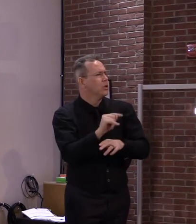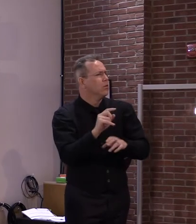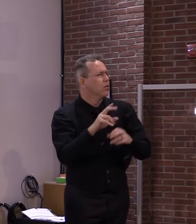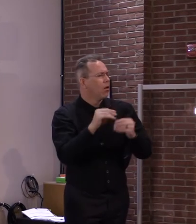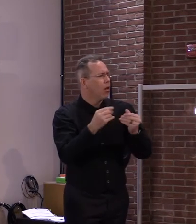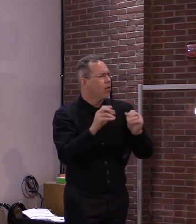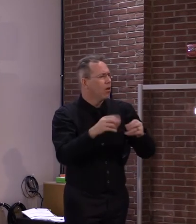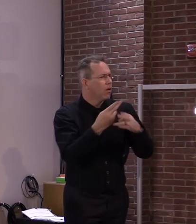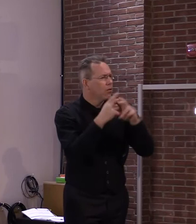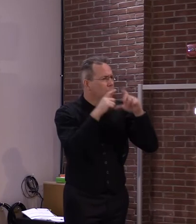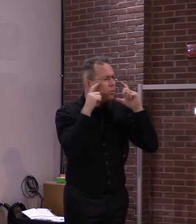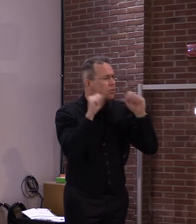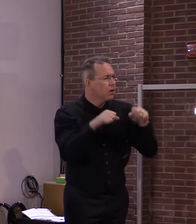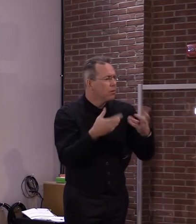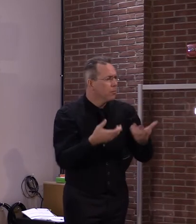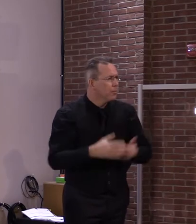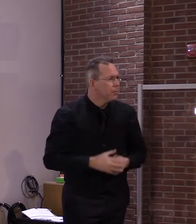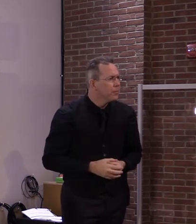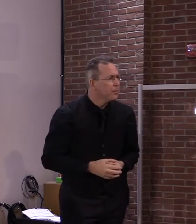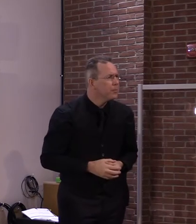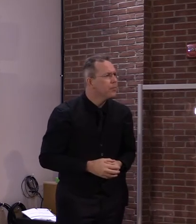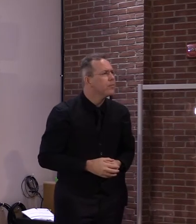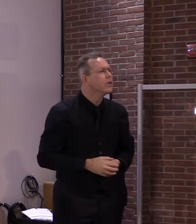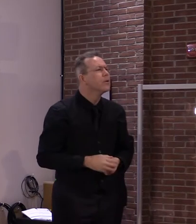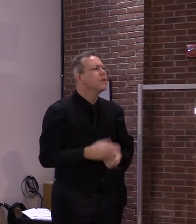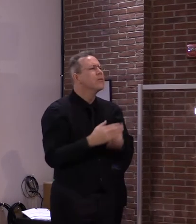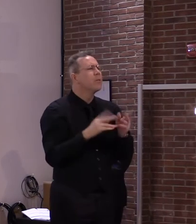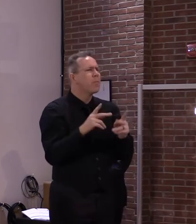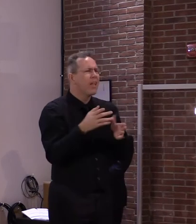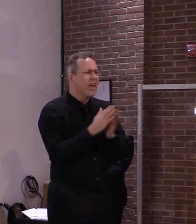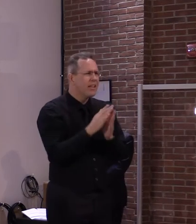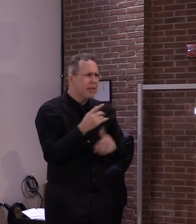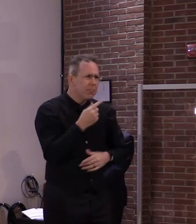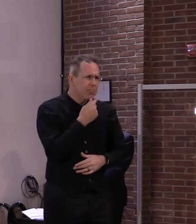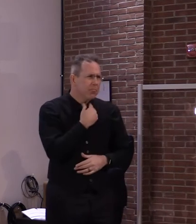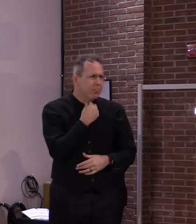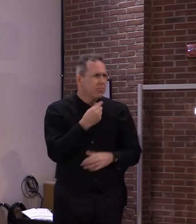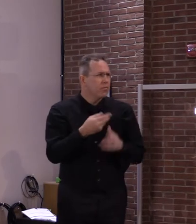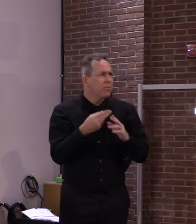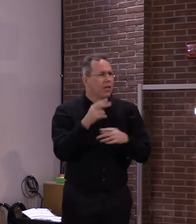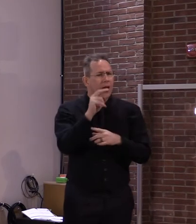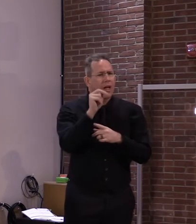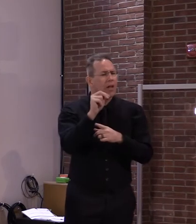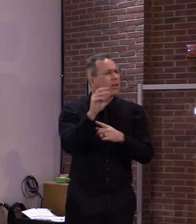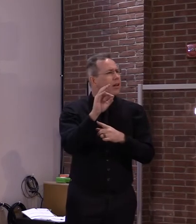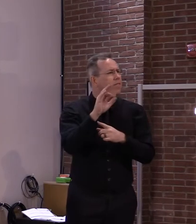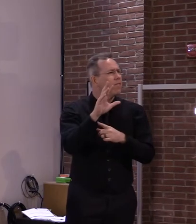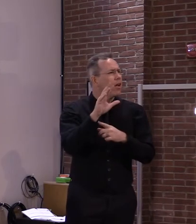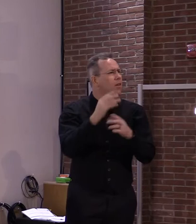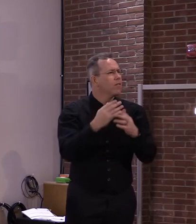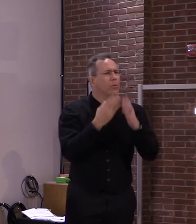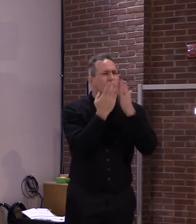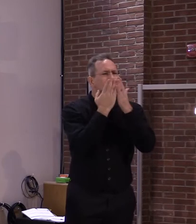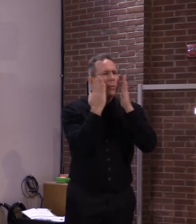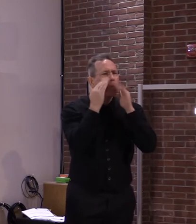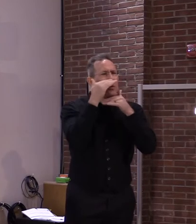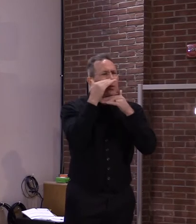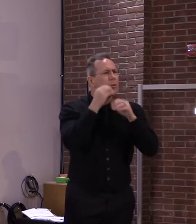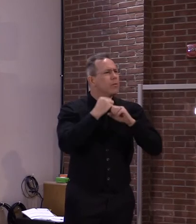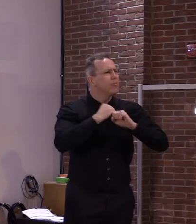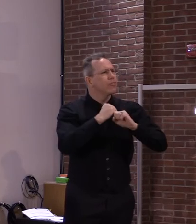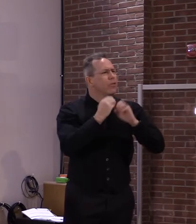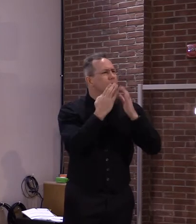that gets asked is should i buy an n95 we still really do believe we should preserve the n95s for those in the